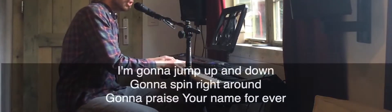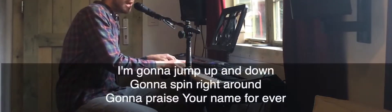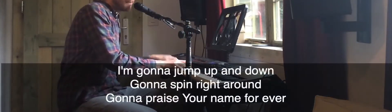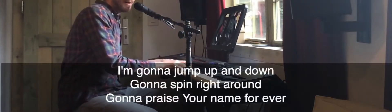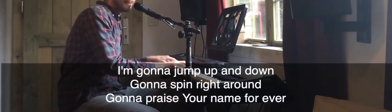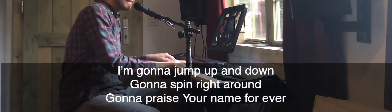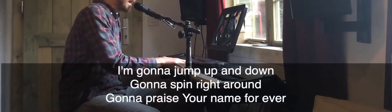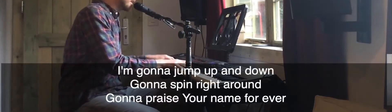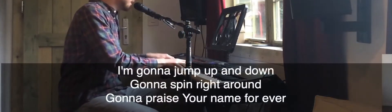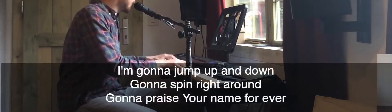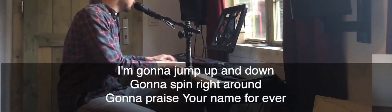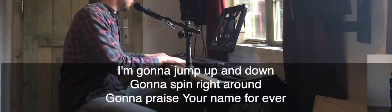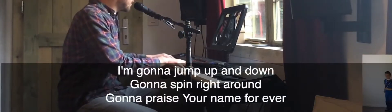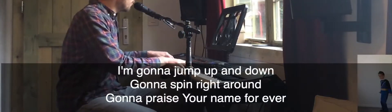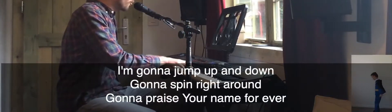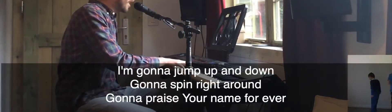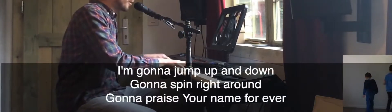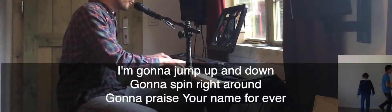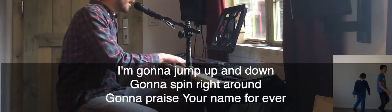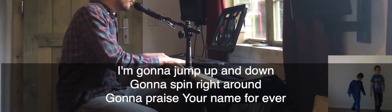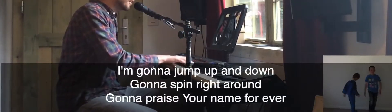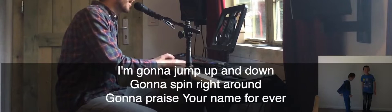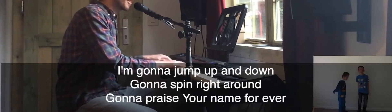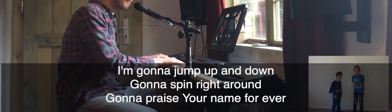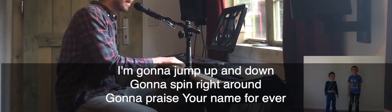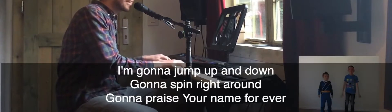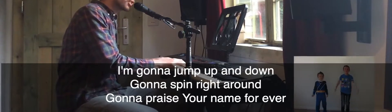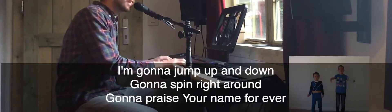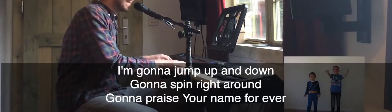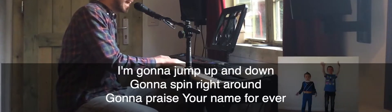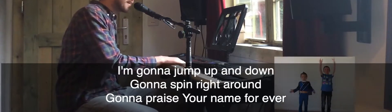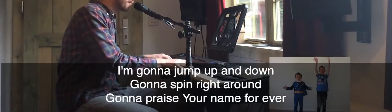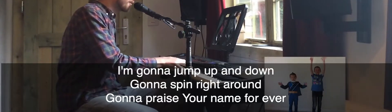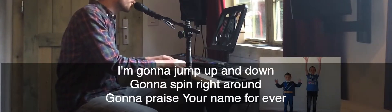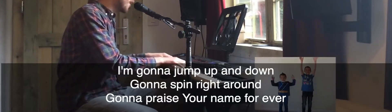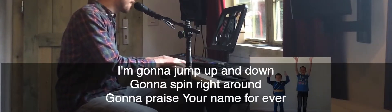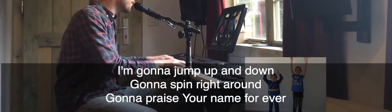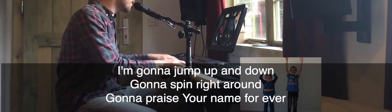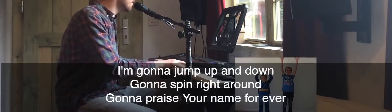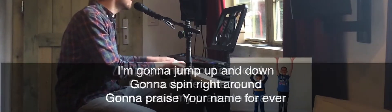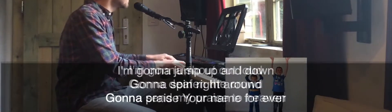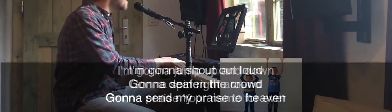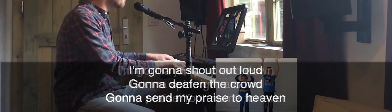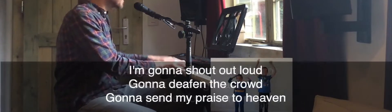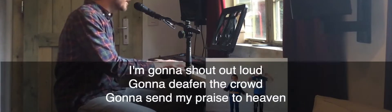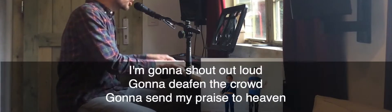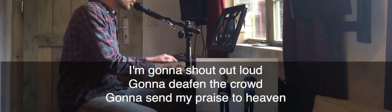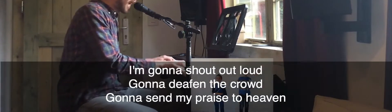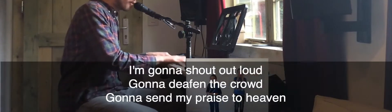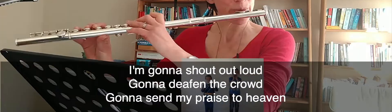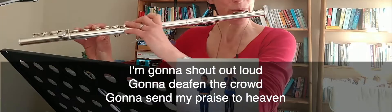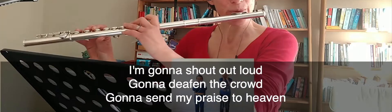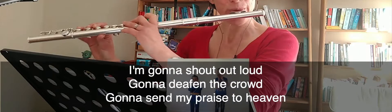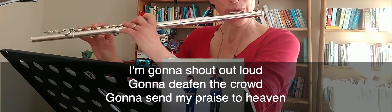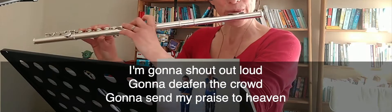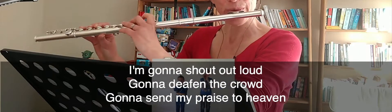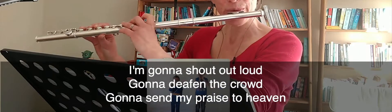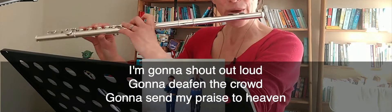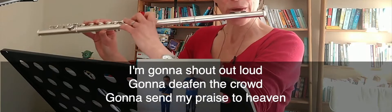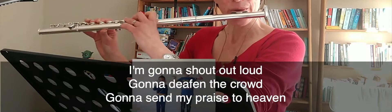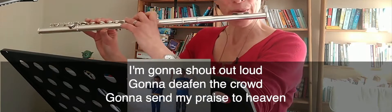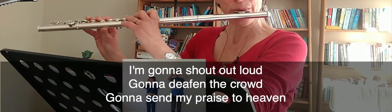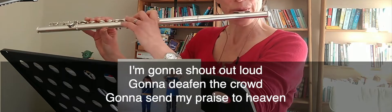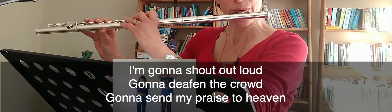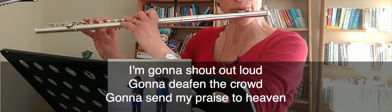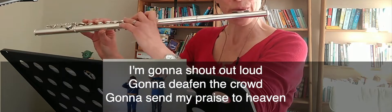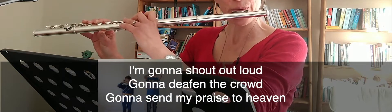I'm gonna jump up and down, gonna spin right around, gonna praise your name forever. I'm gonna shout out loud,